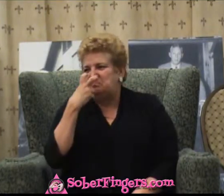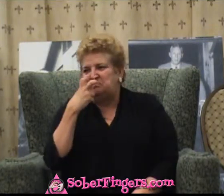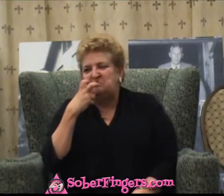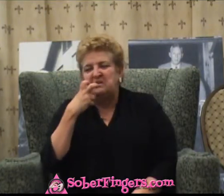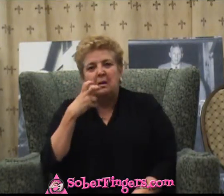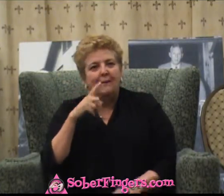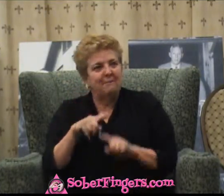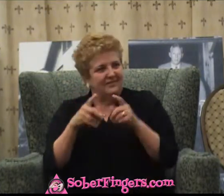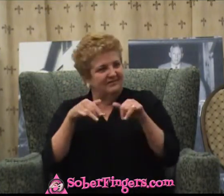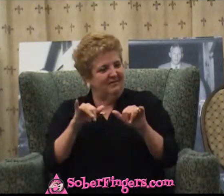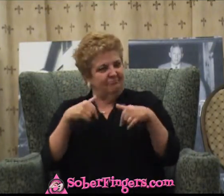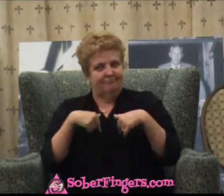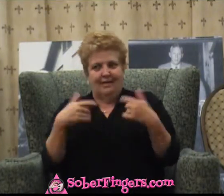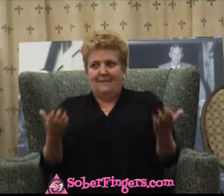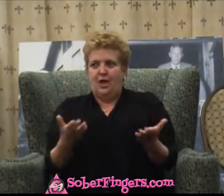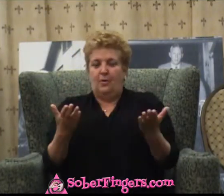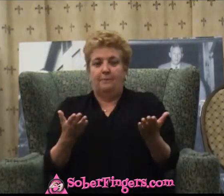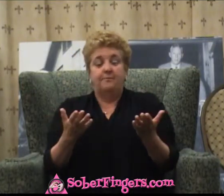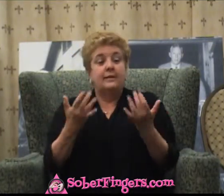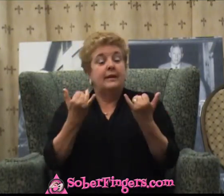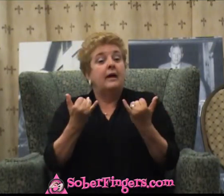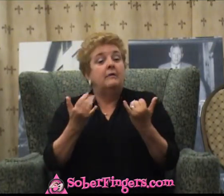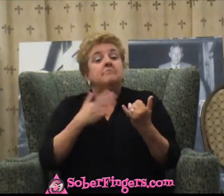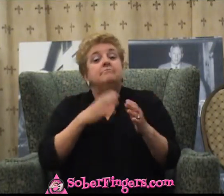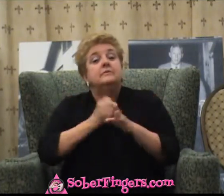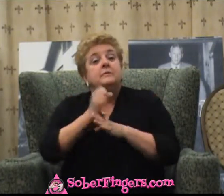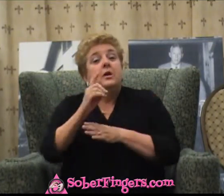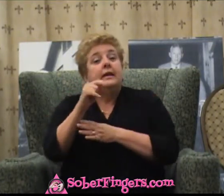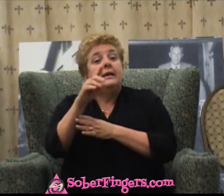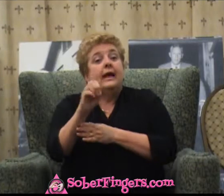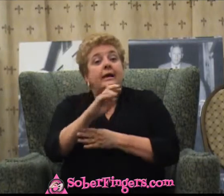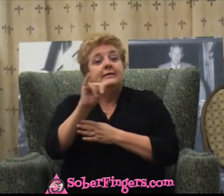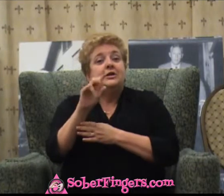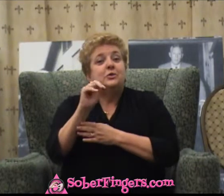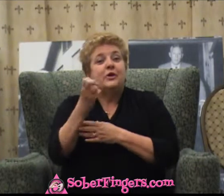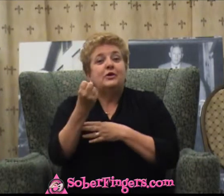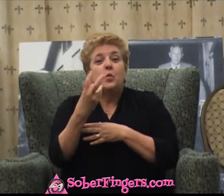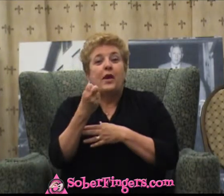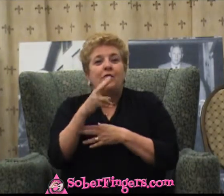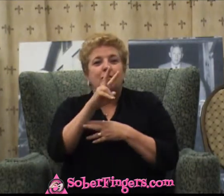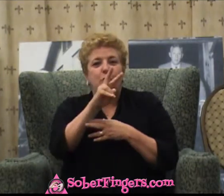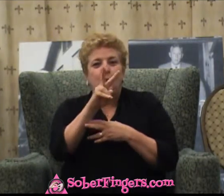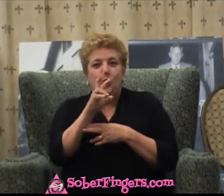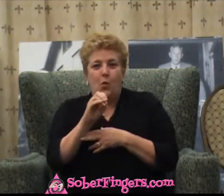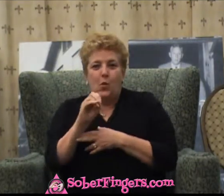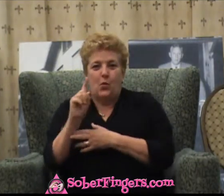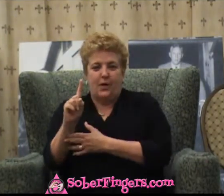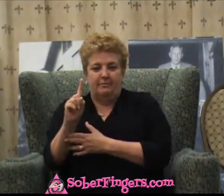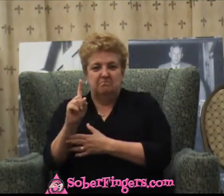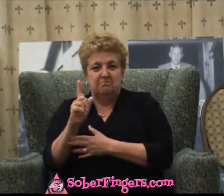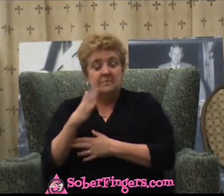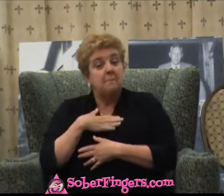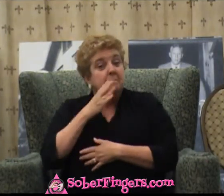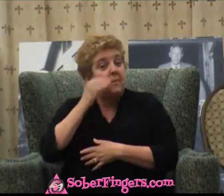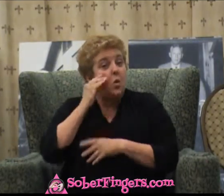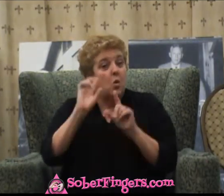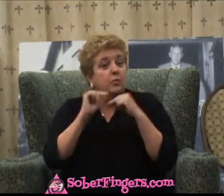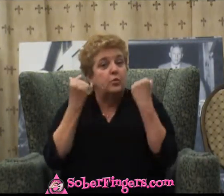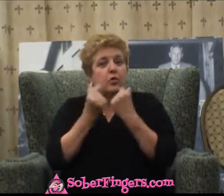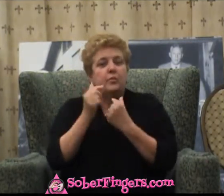to qualify, so I'll do that. My sobriety date is January 12th, 2001. I have a home group. It's the Aripeka Step in the Right Direction